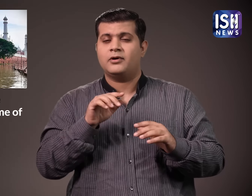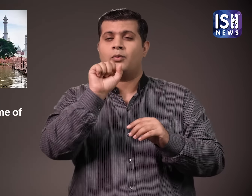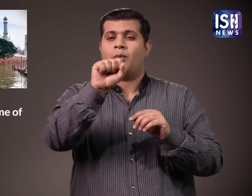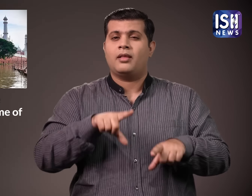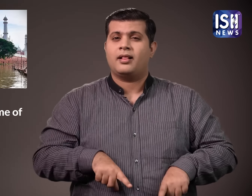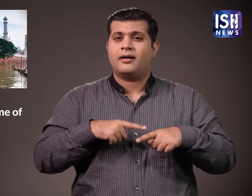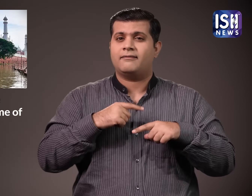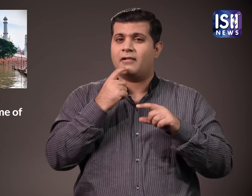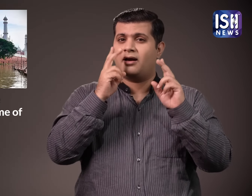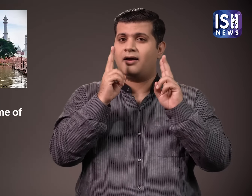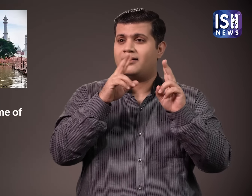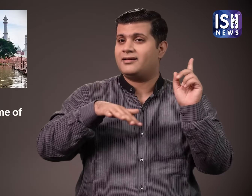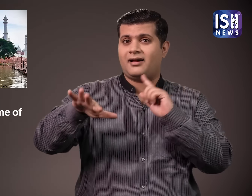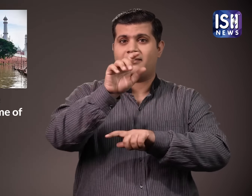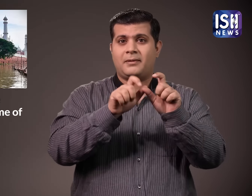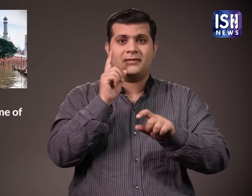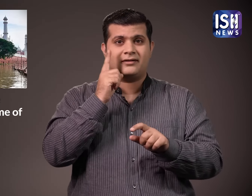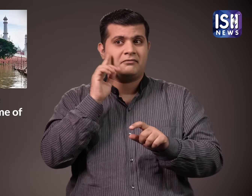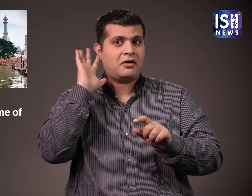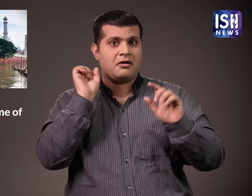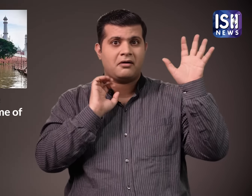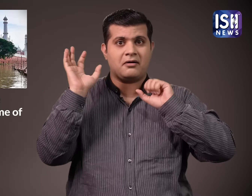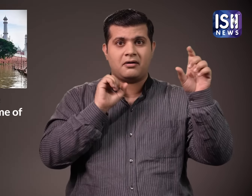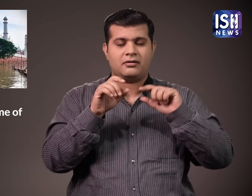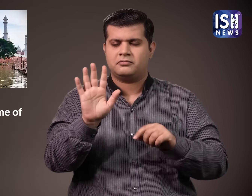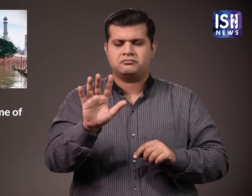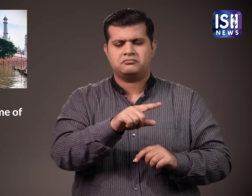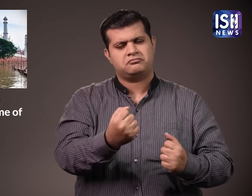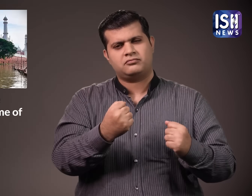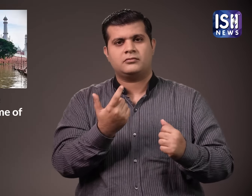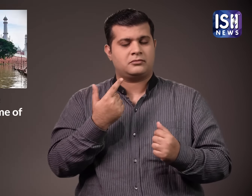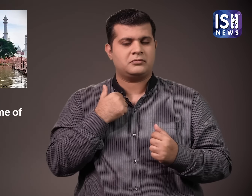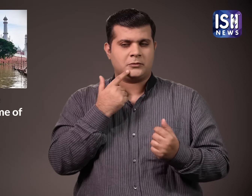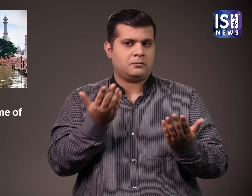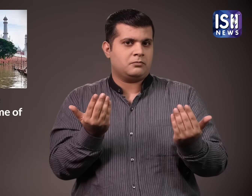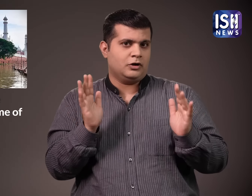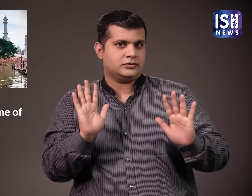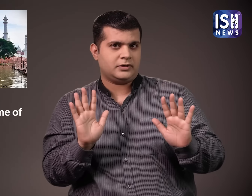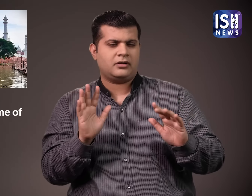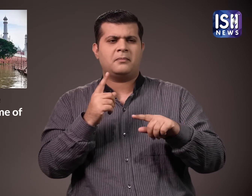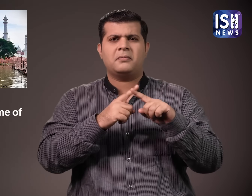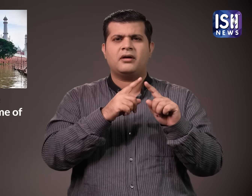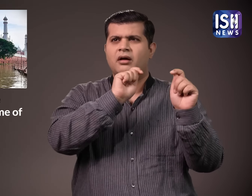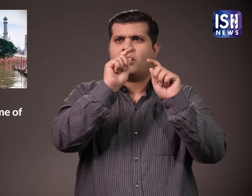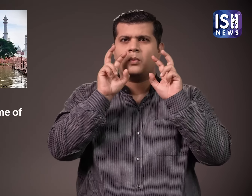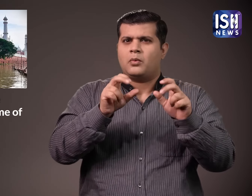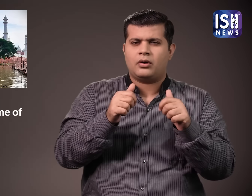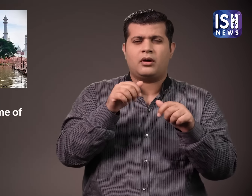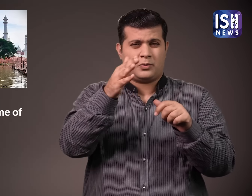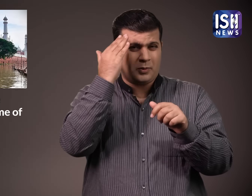All Deaf people living in Agra, have you heard that the structure is strong or will it collapse? Are officials not taking care of the Taj? If